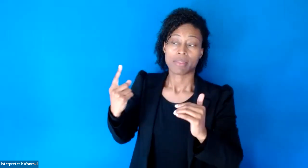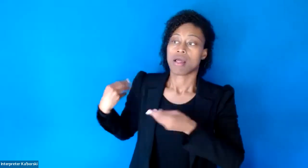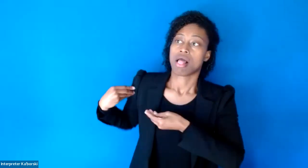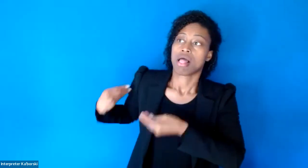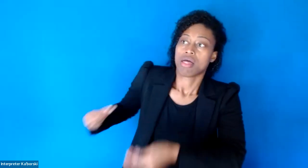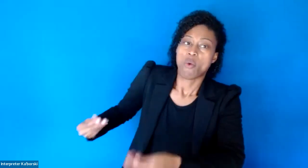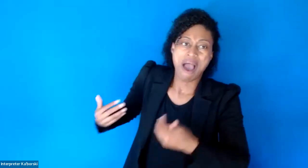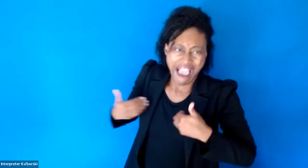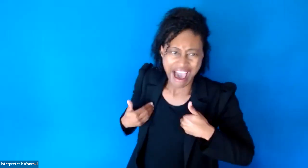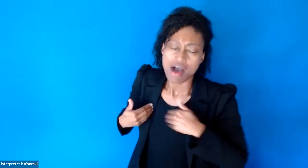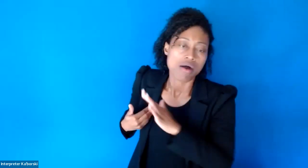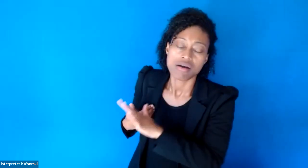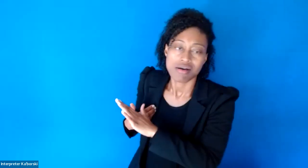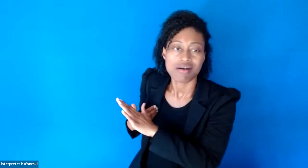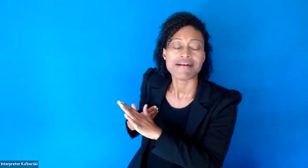that.